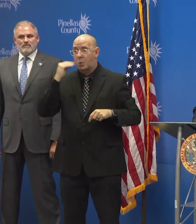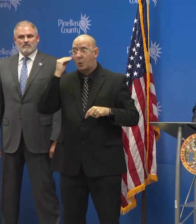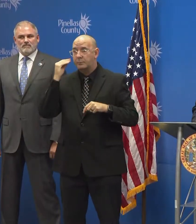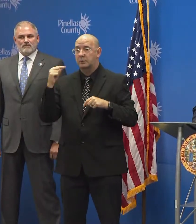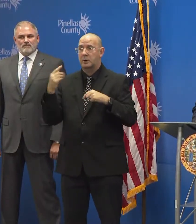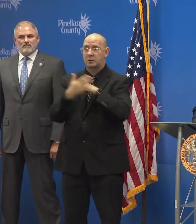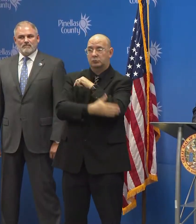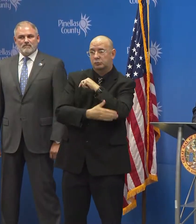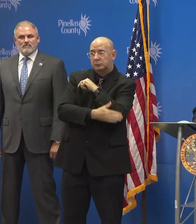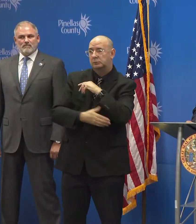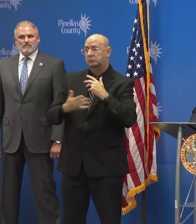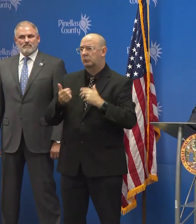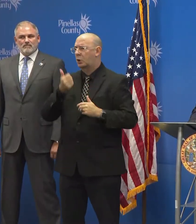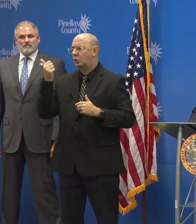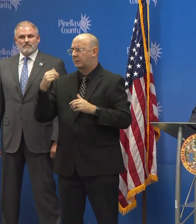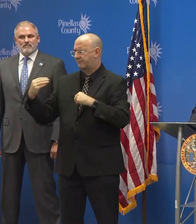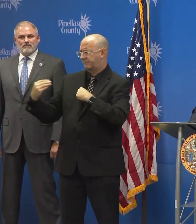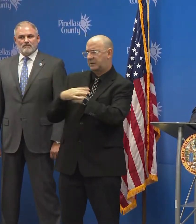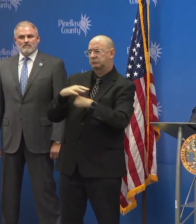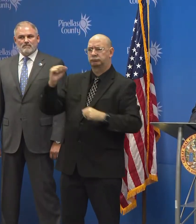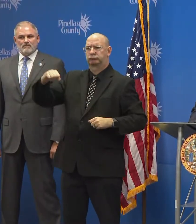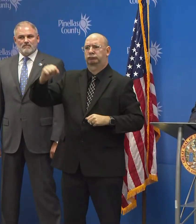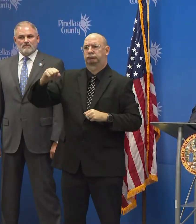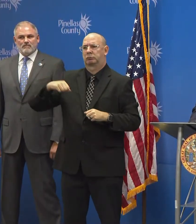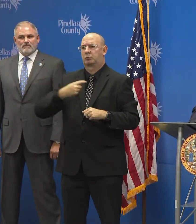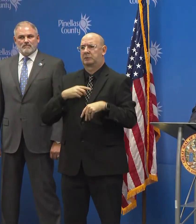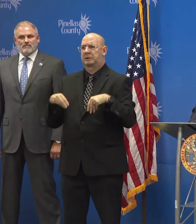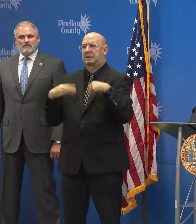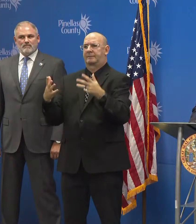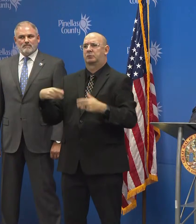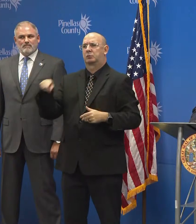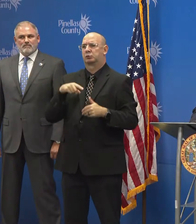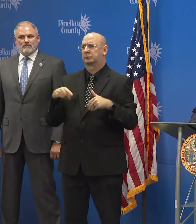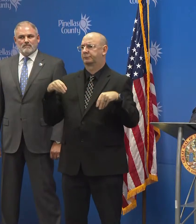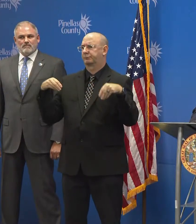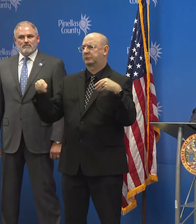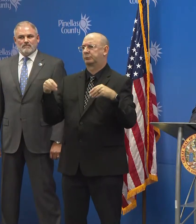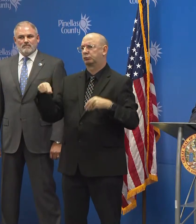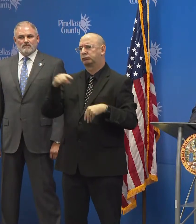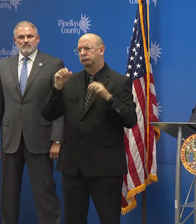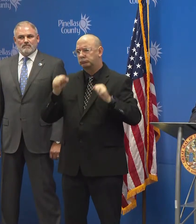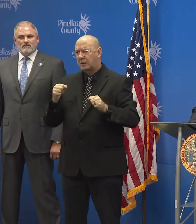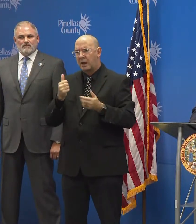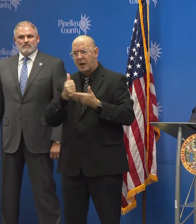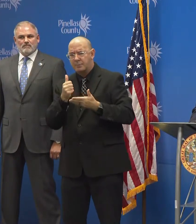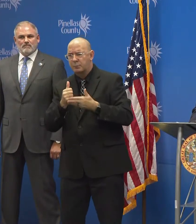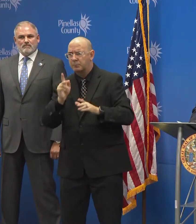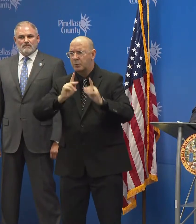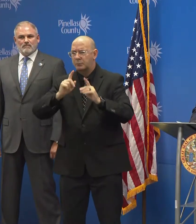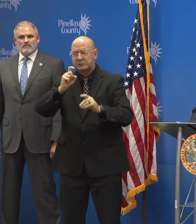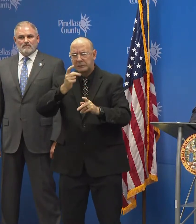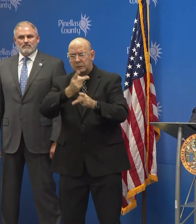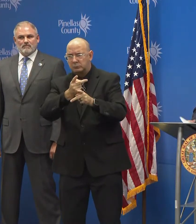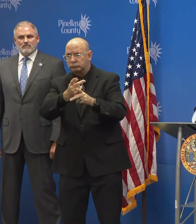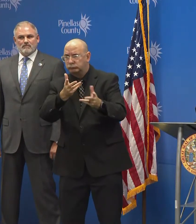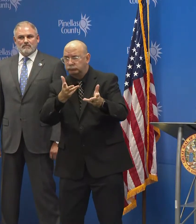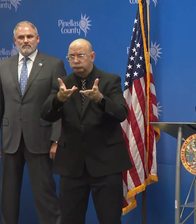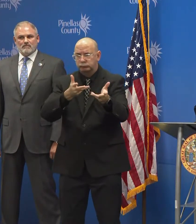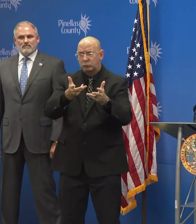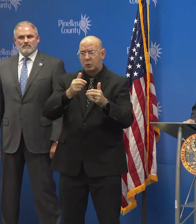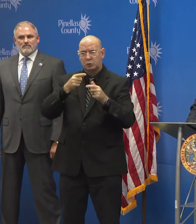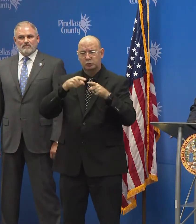our communities have the maximum flexibility that they need to be able to respond to this storm in any way that they need